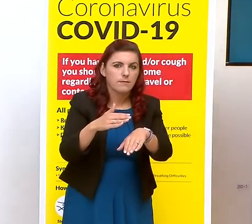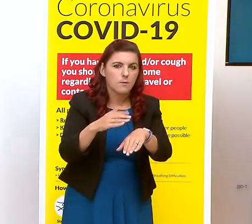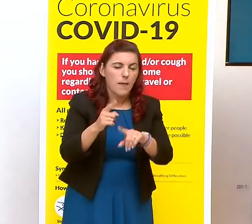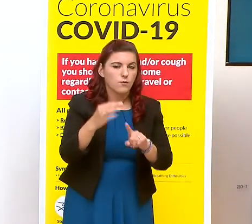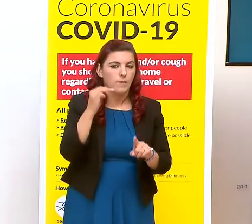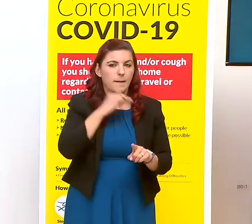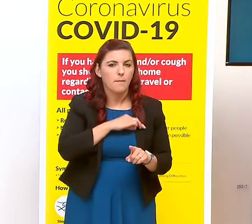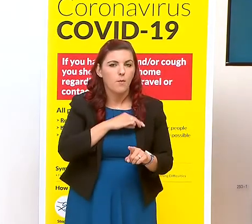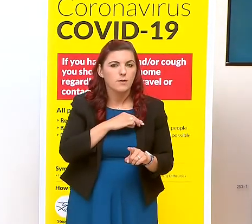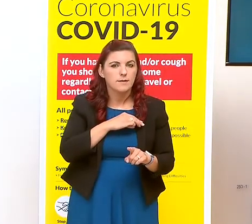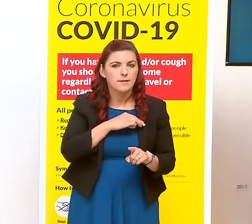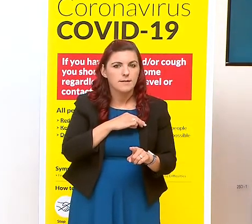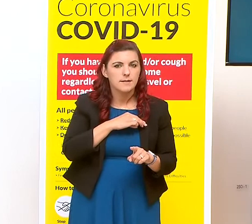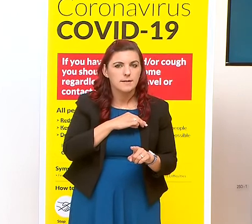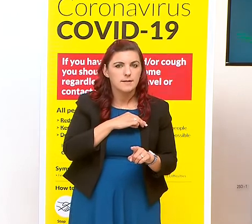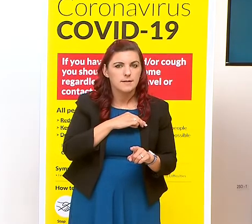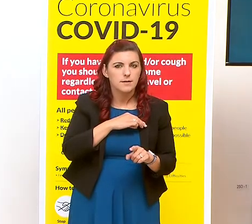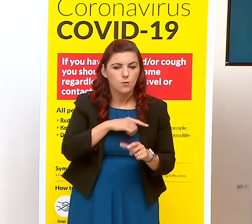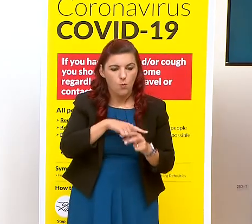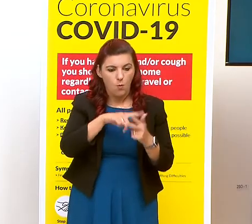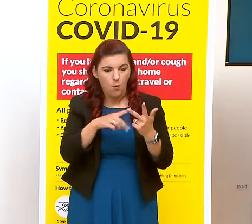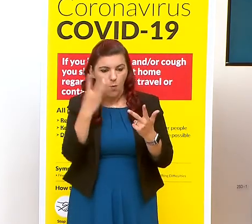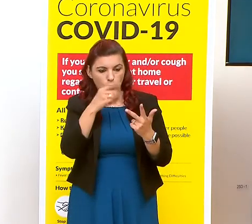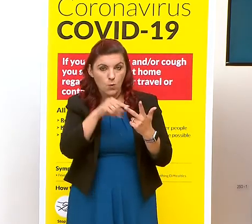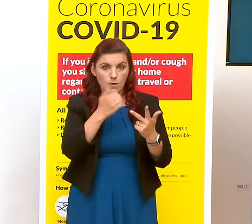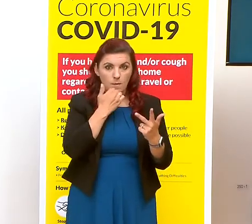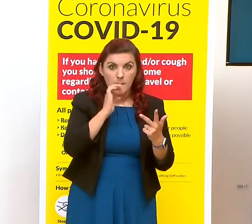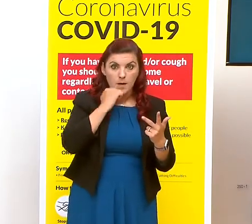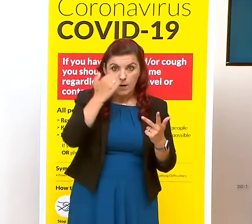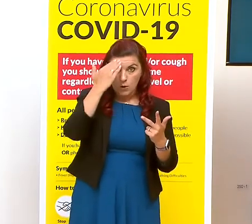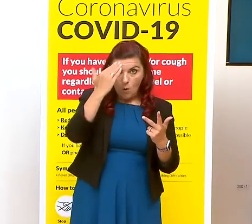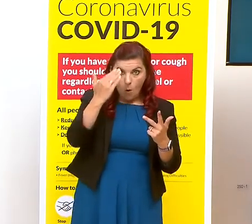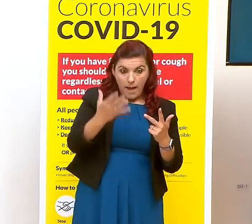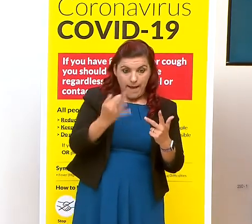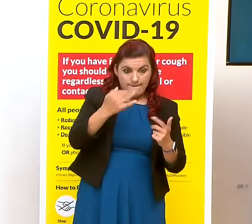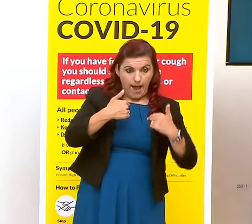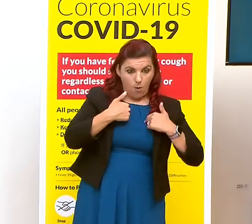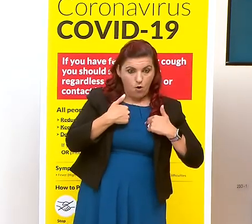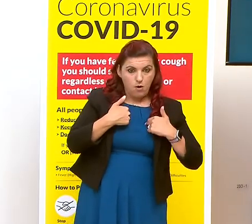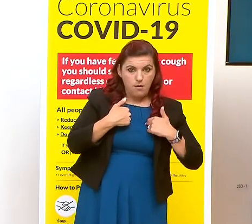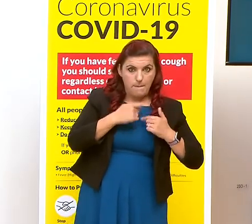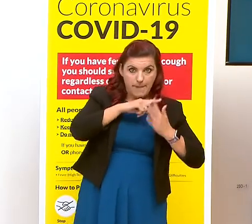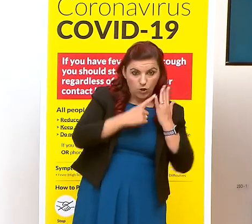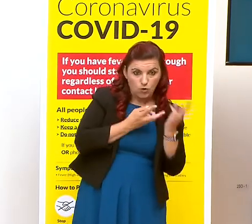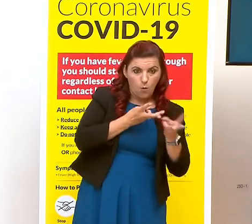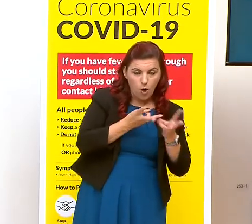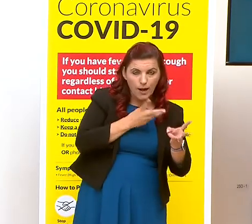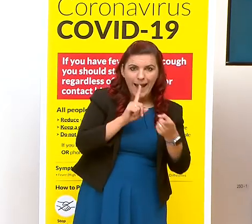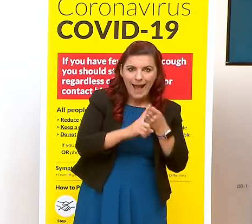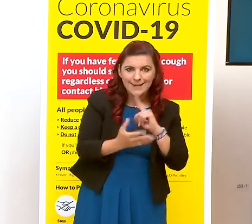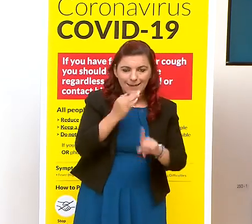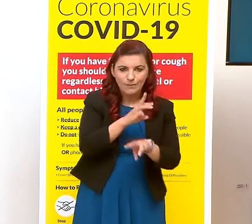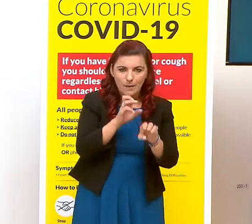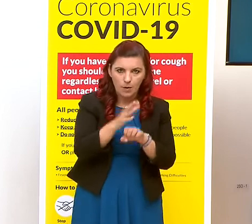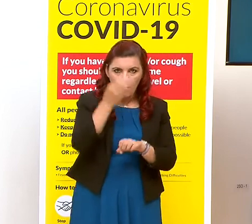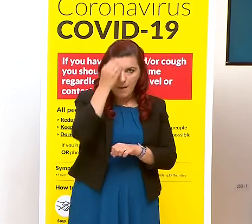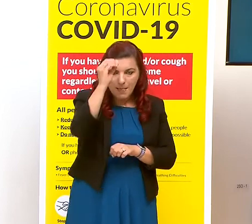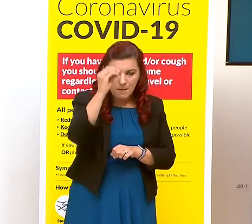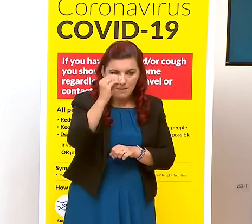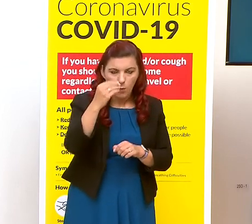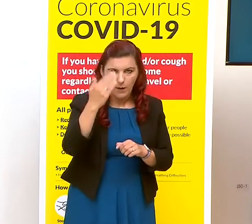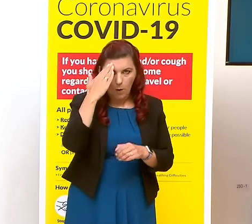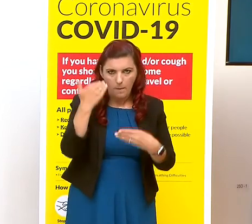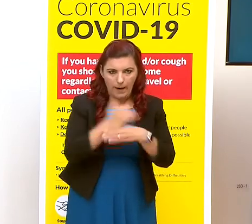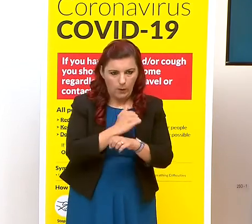how people comply with them. So we can only draw, to answer your question, on anecdote and experience at this point in